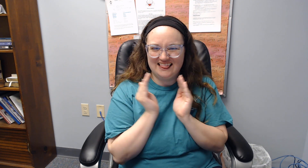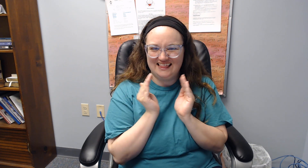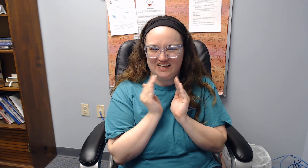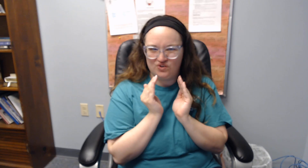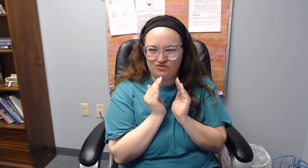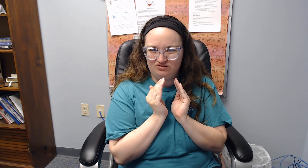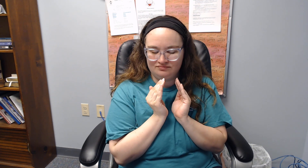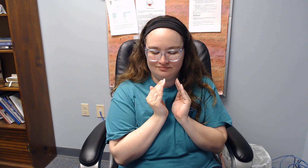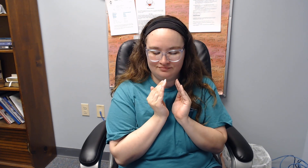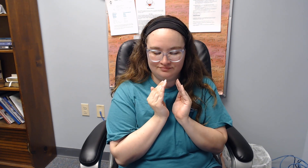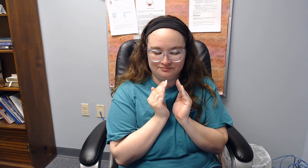Little.